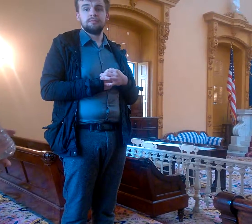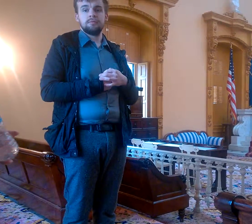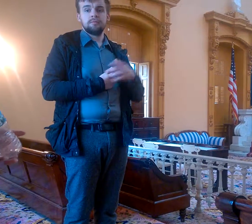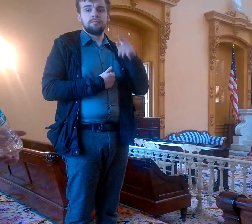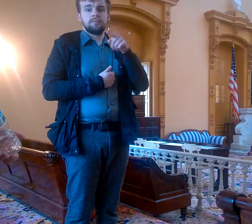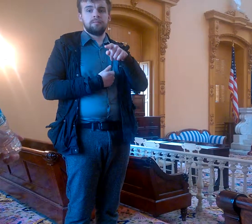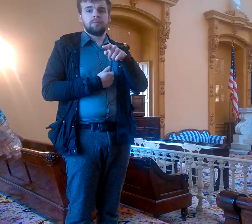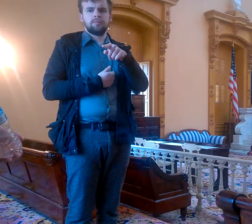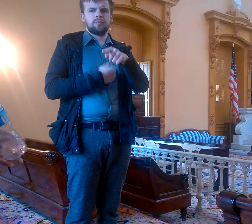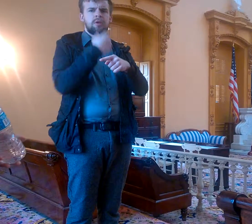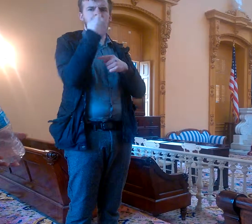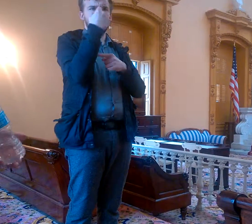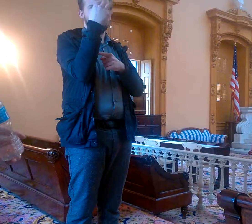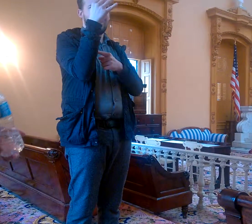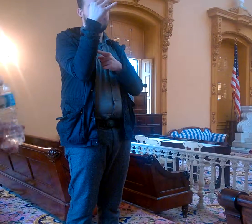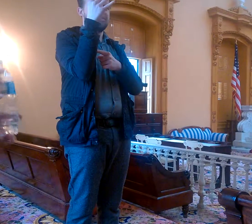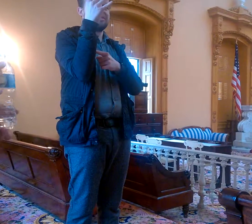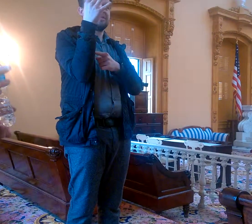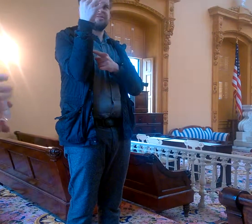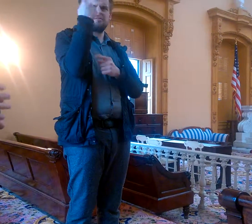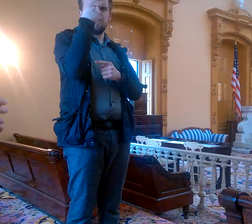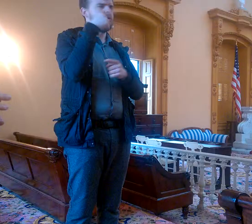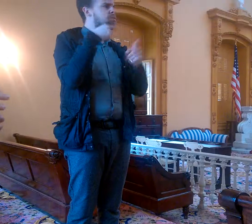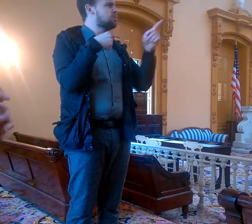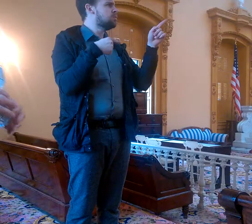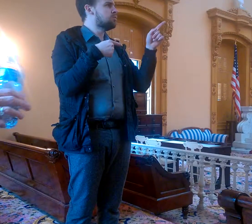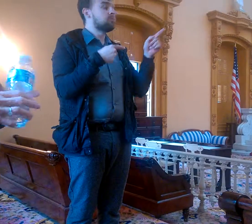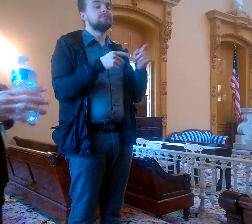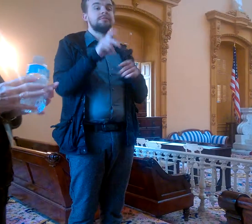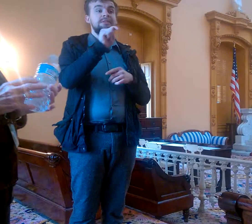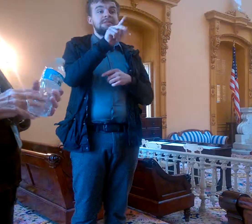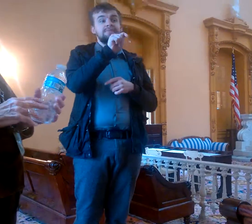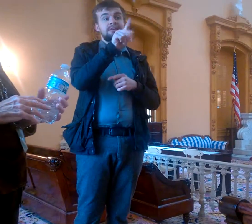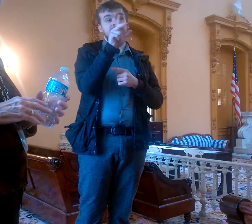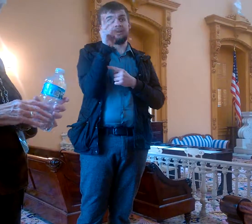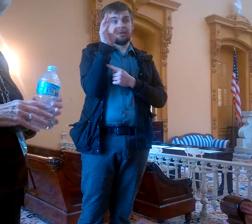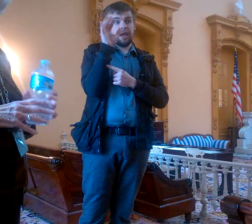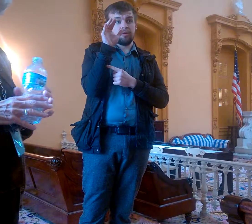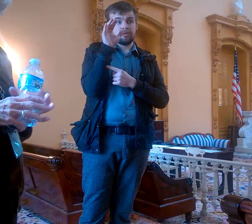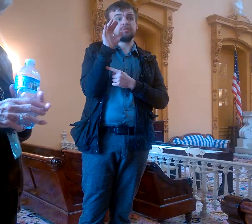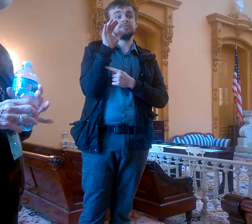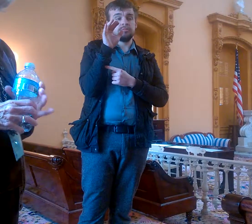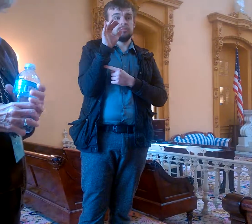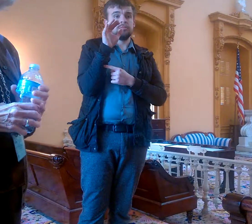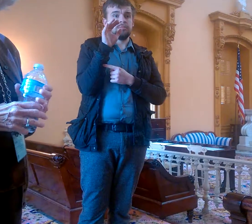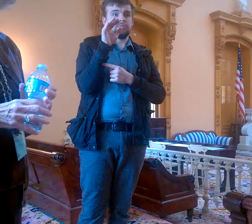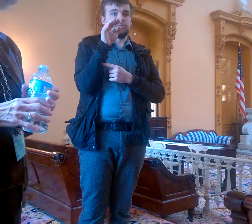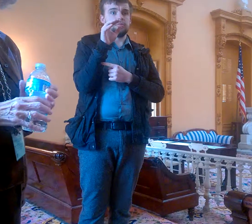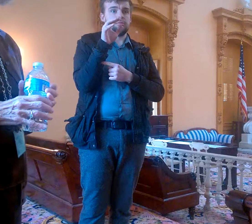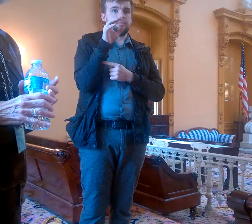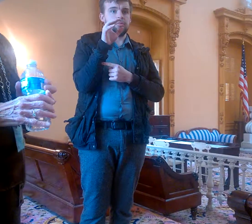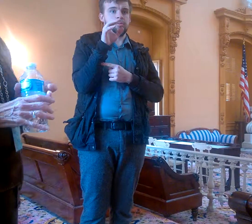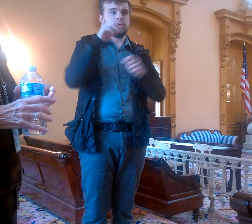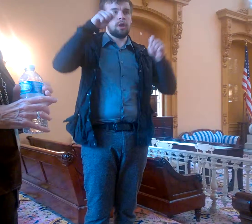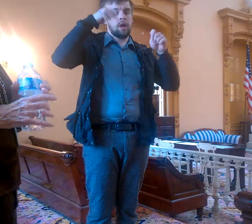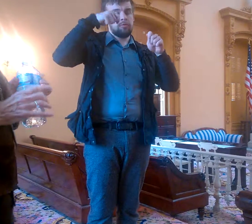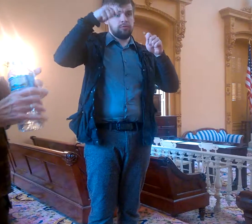What are the cameras for? Those are TV cameras, and all sessions are televised.